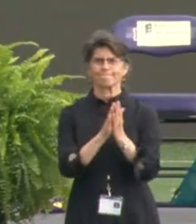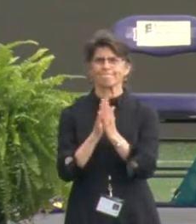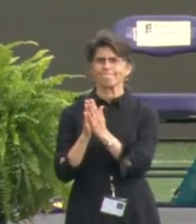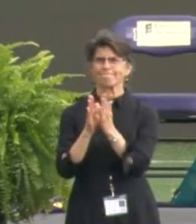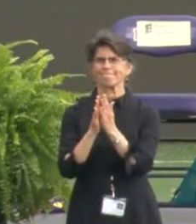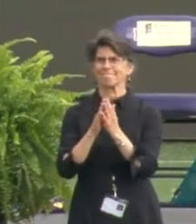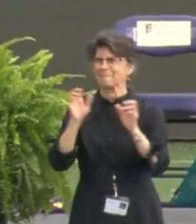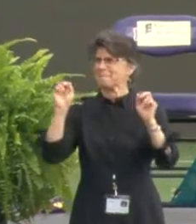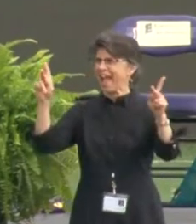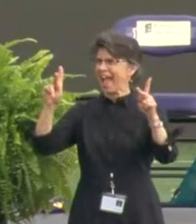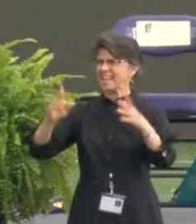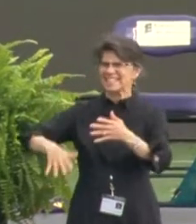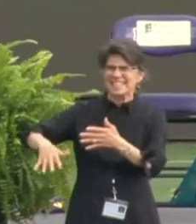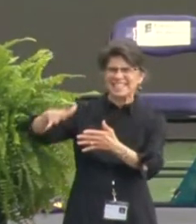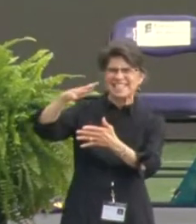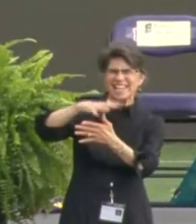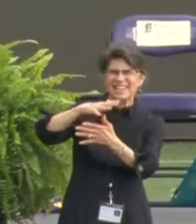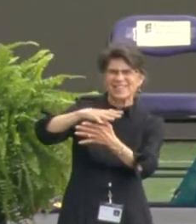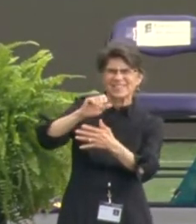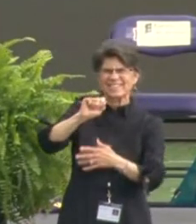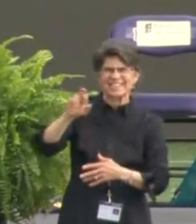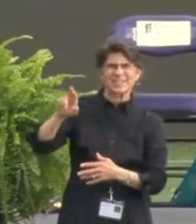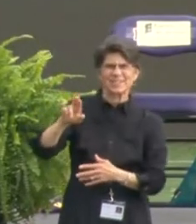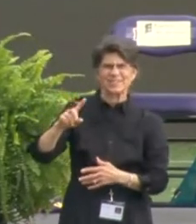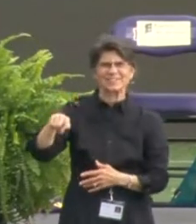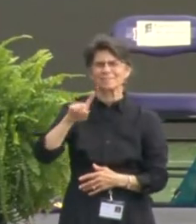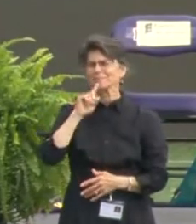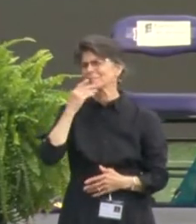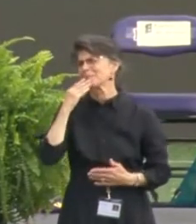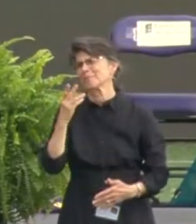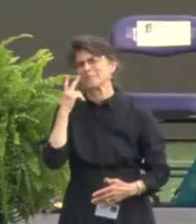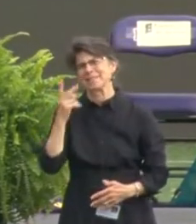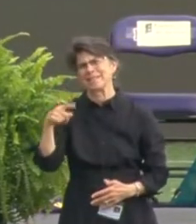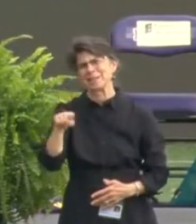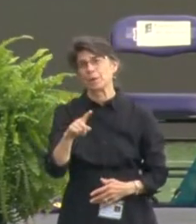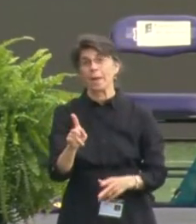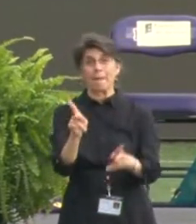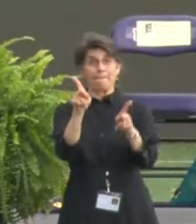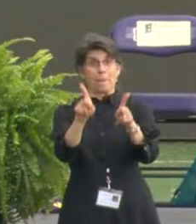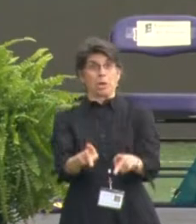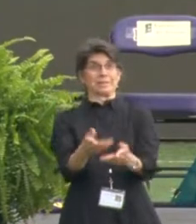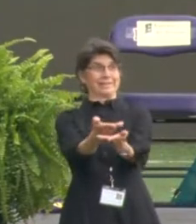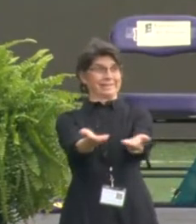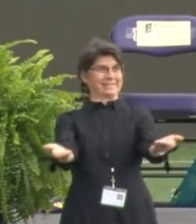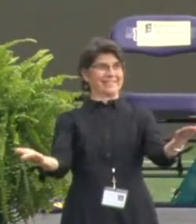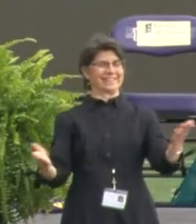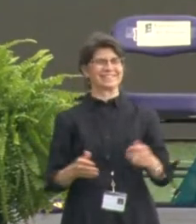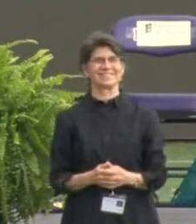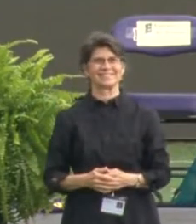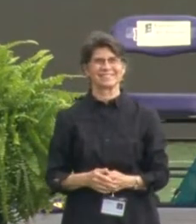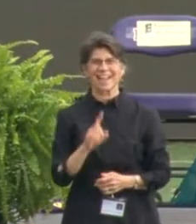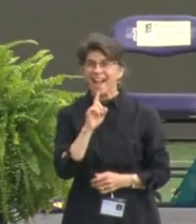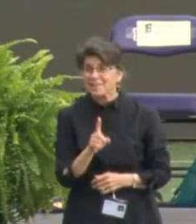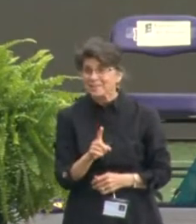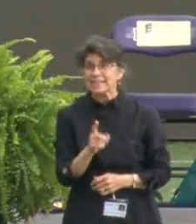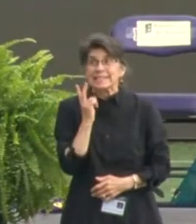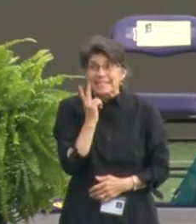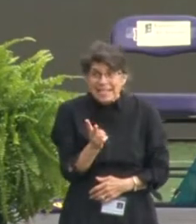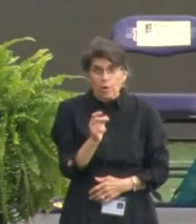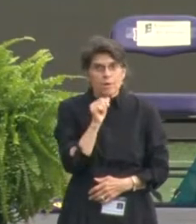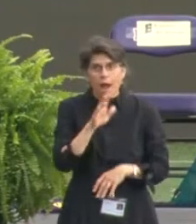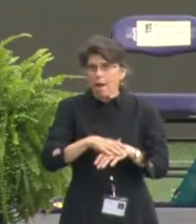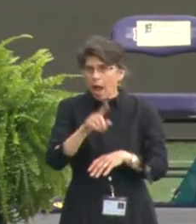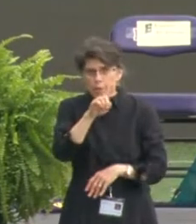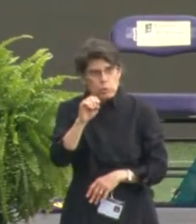All right, seniors, it is so good to see you in person. Actually see you, not on a